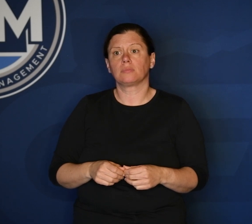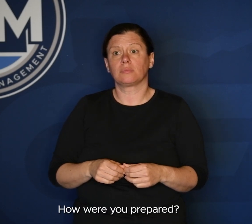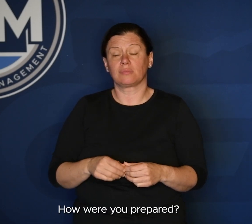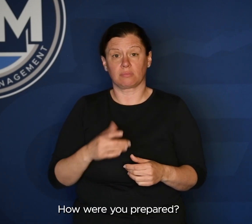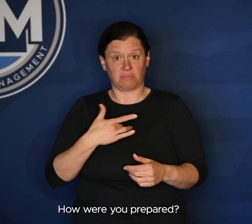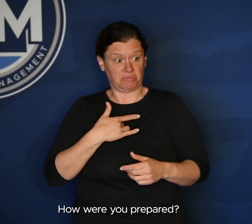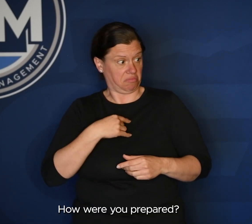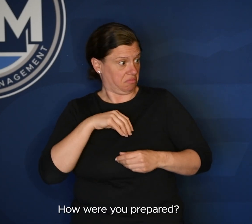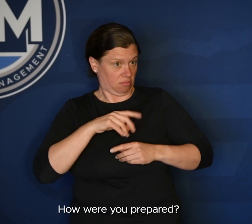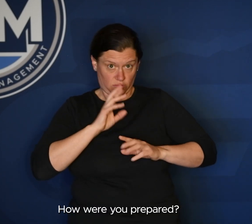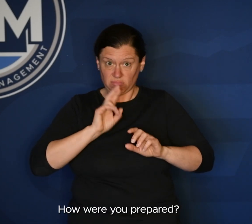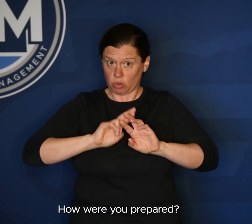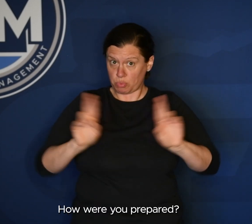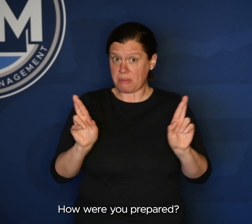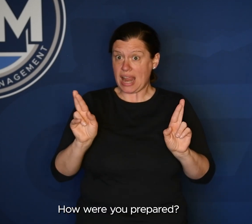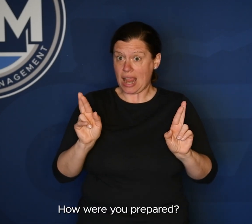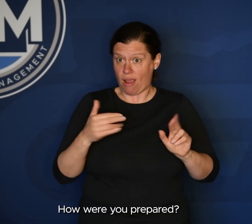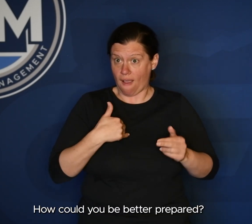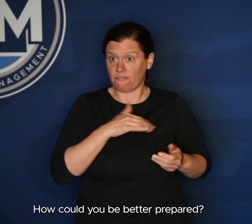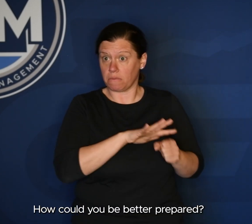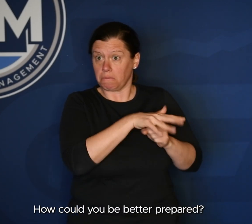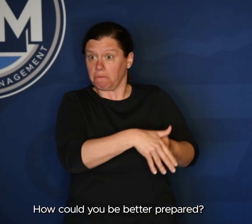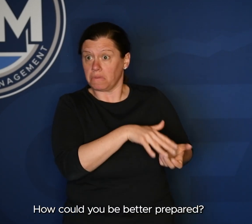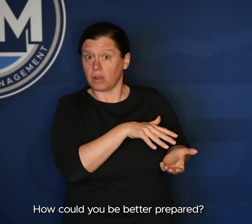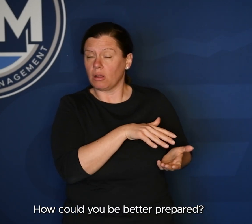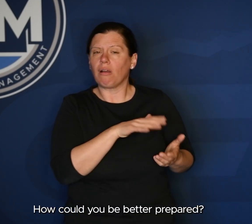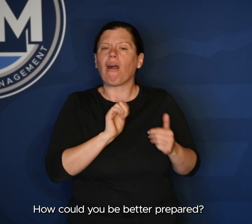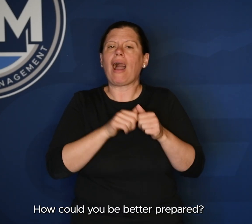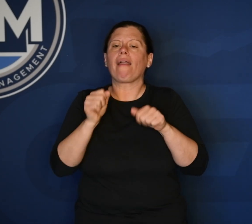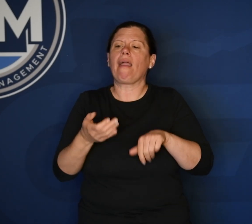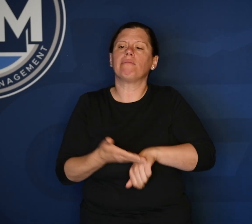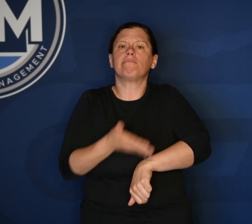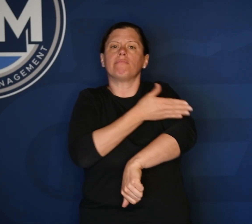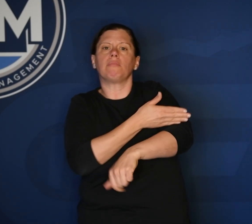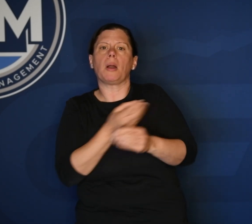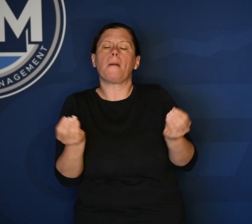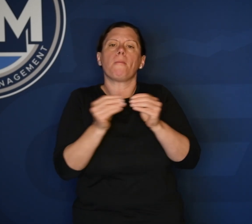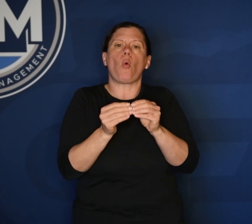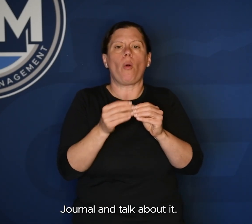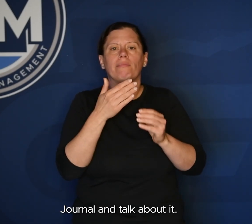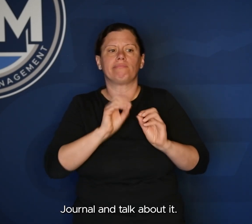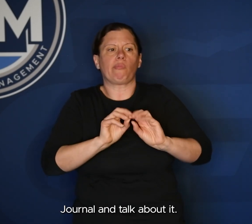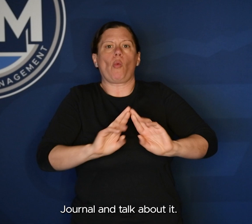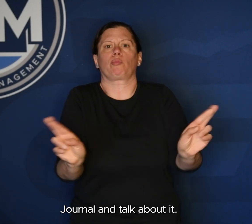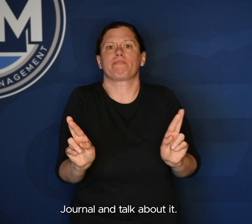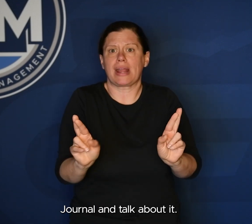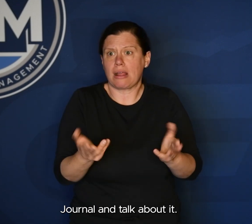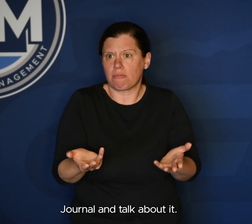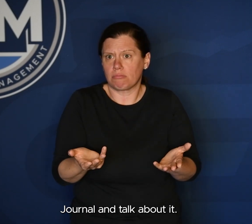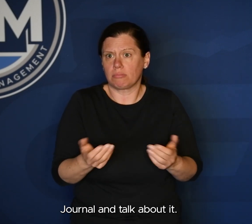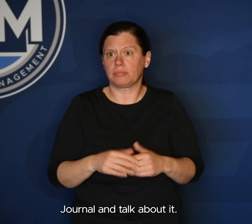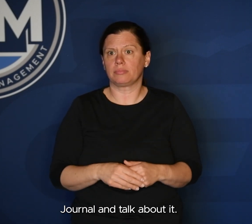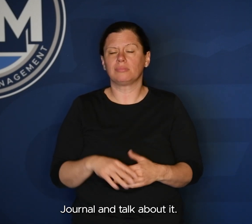How were you prepared? How could you be better prepared? Journal and talk about it.